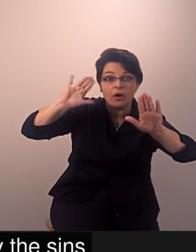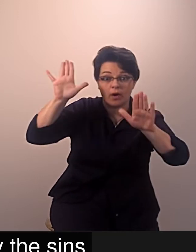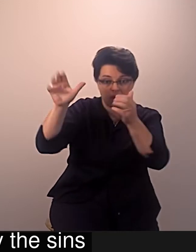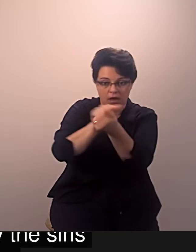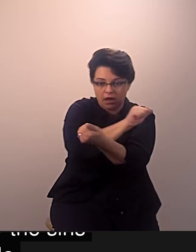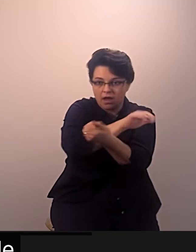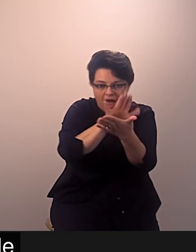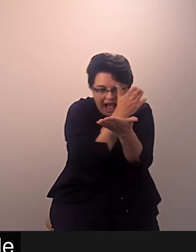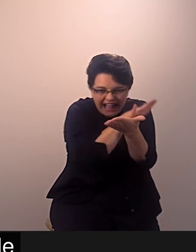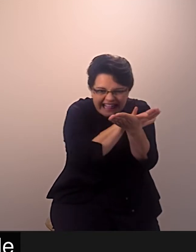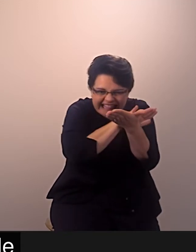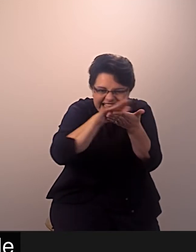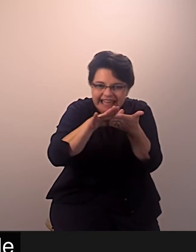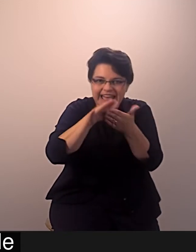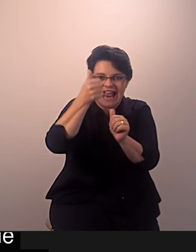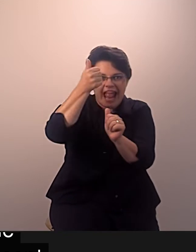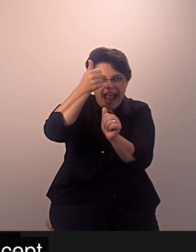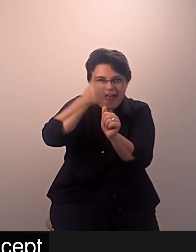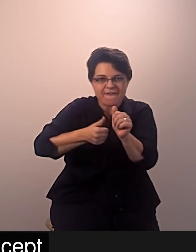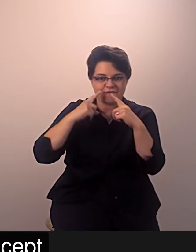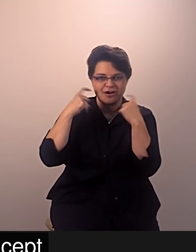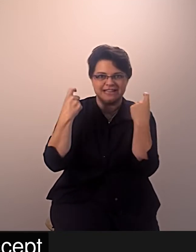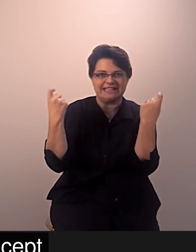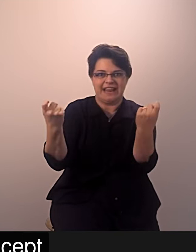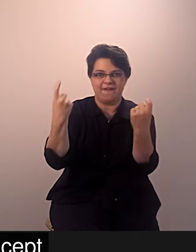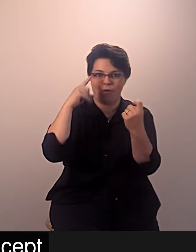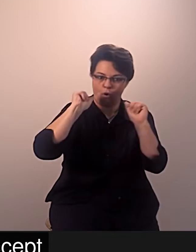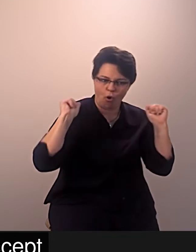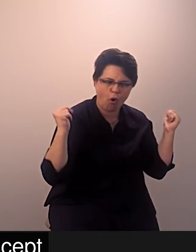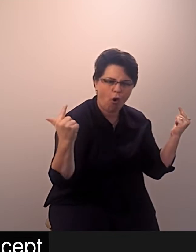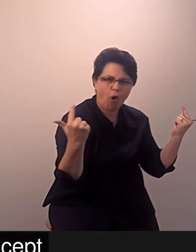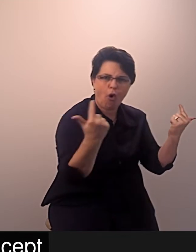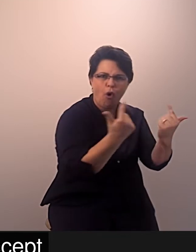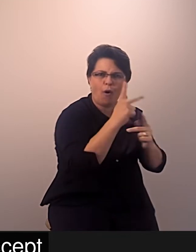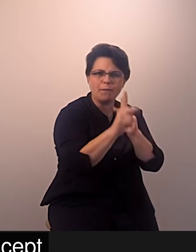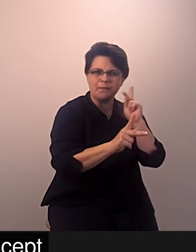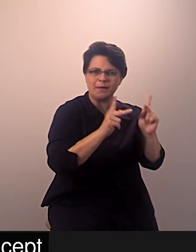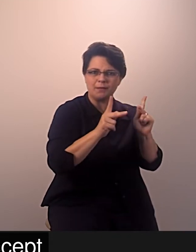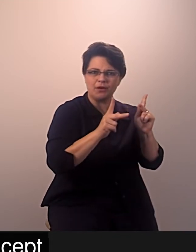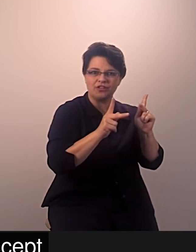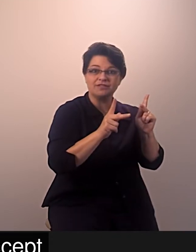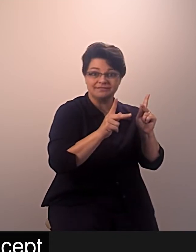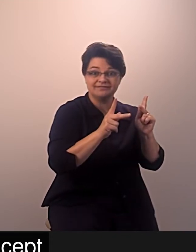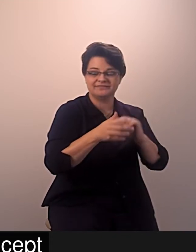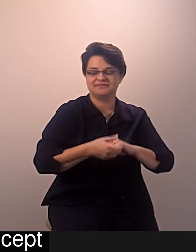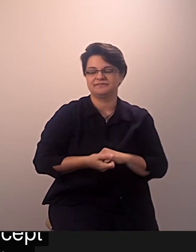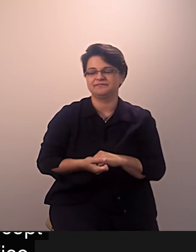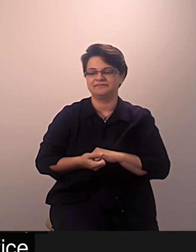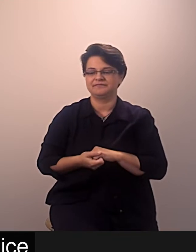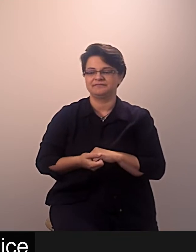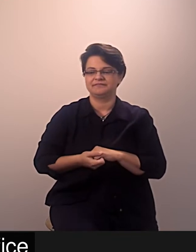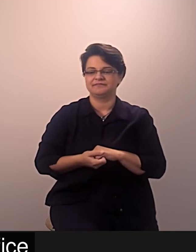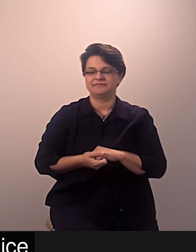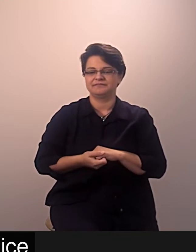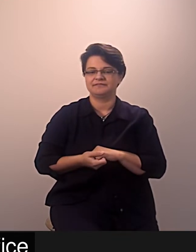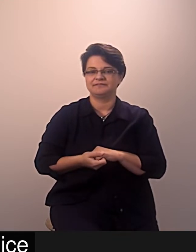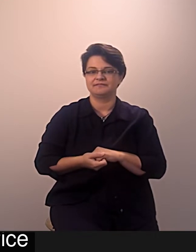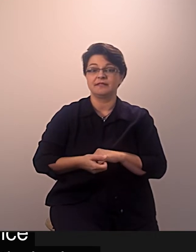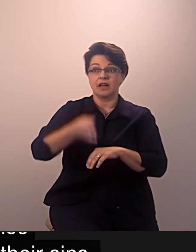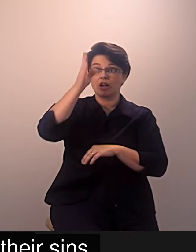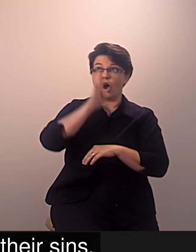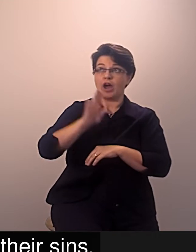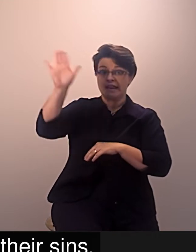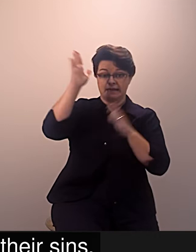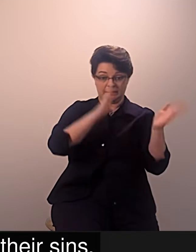people who would accept God's sacrifice as the sacrifice for their sins. God was planning